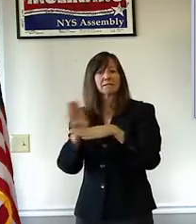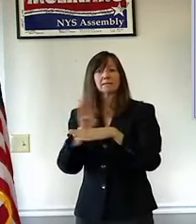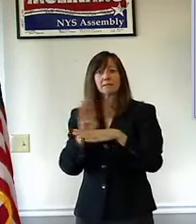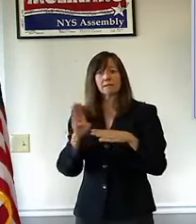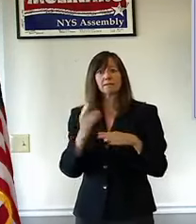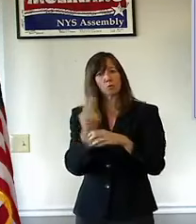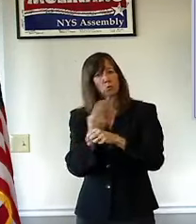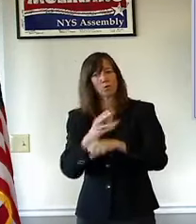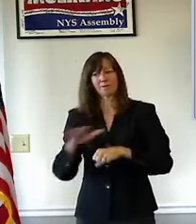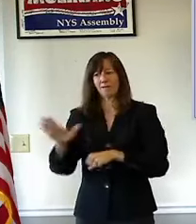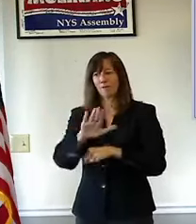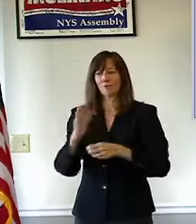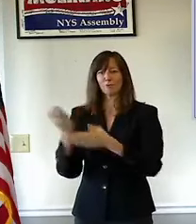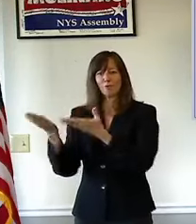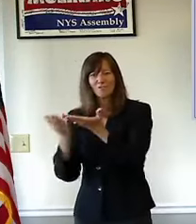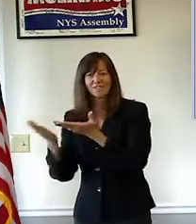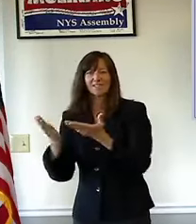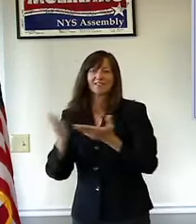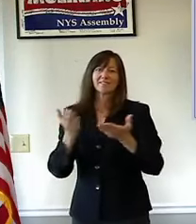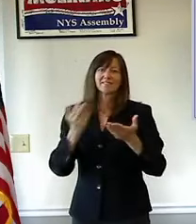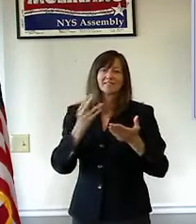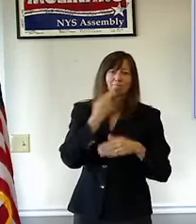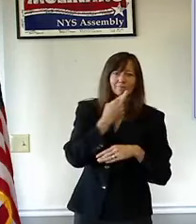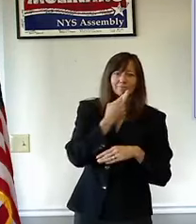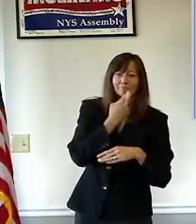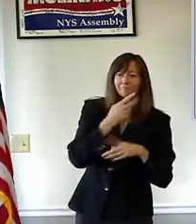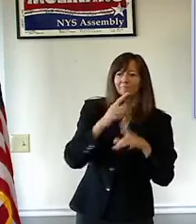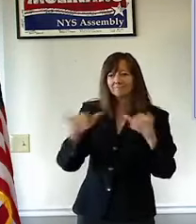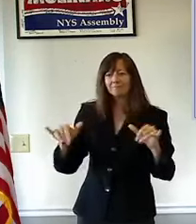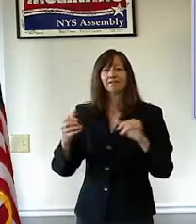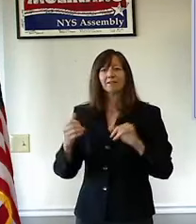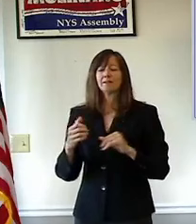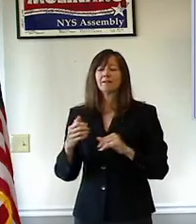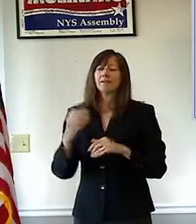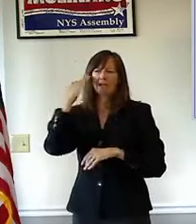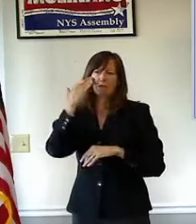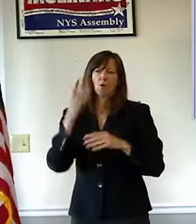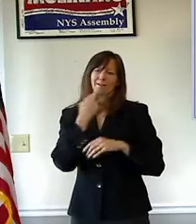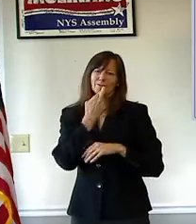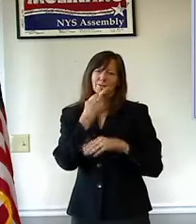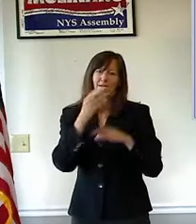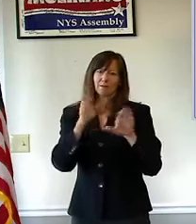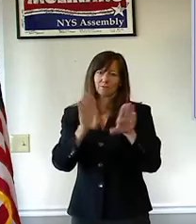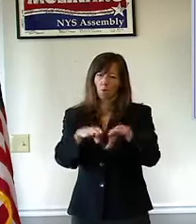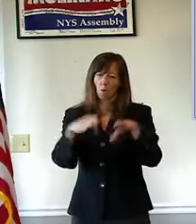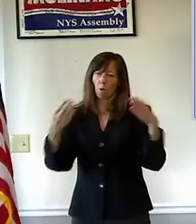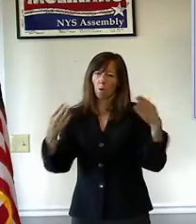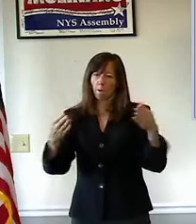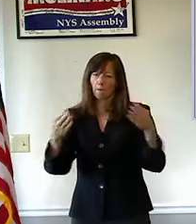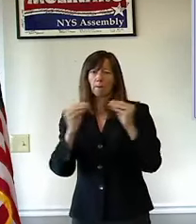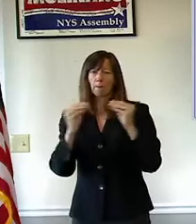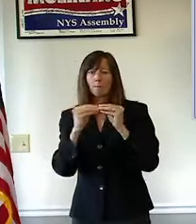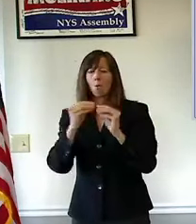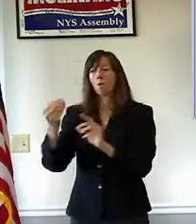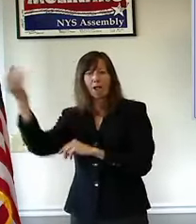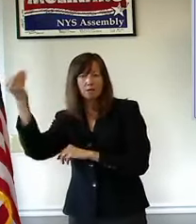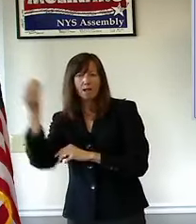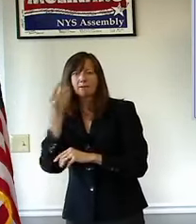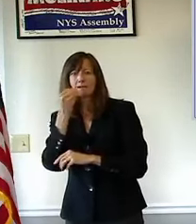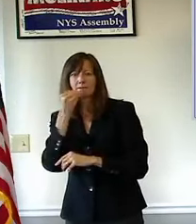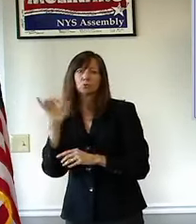with restaurants and expanded outdoor capacity. We can certainly talk a little bit about that, but let's get updated.